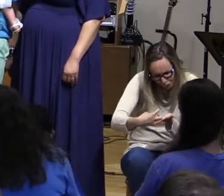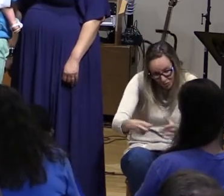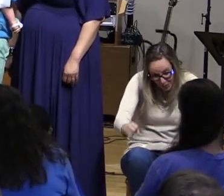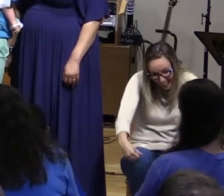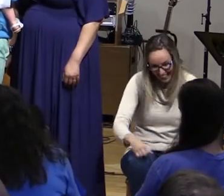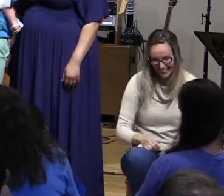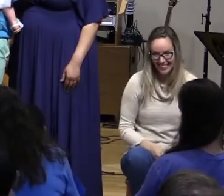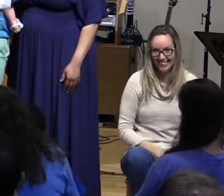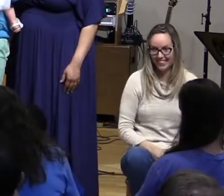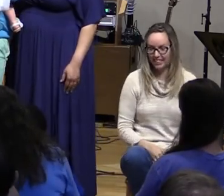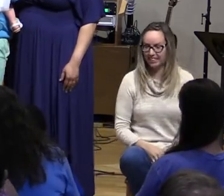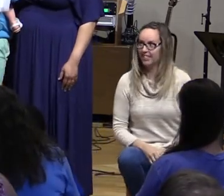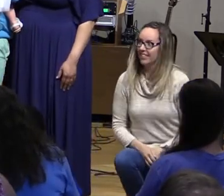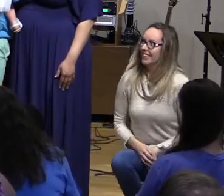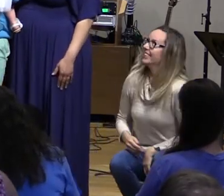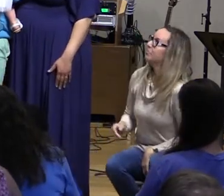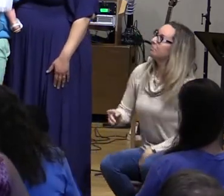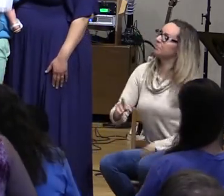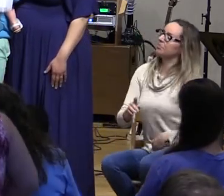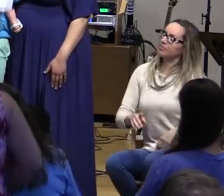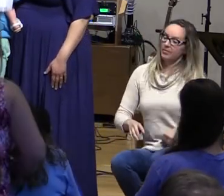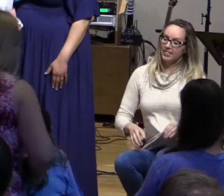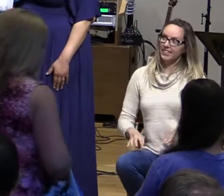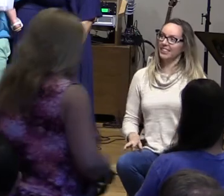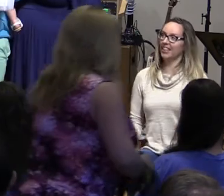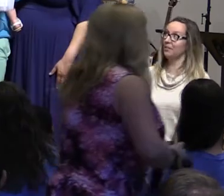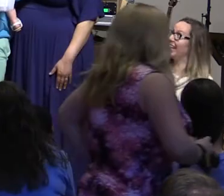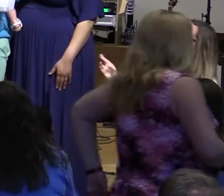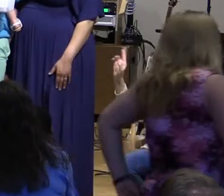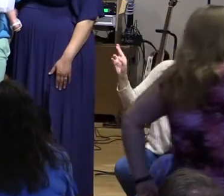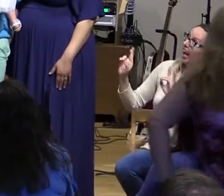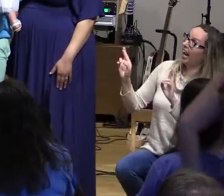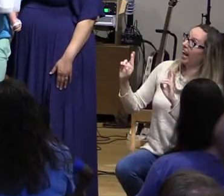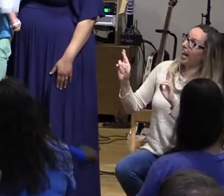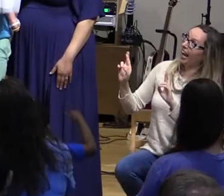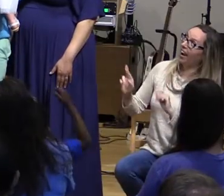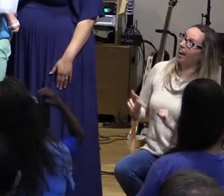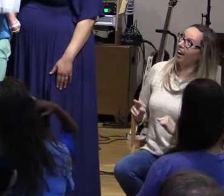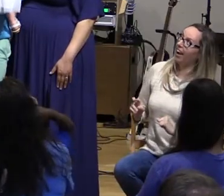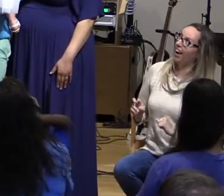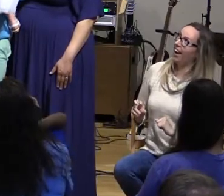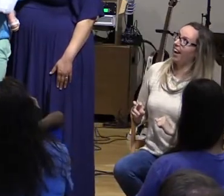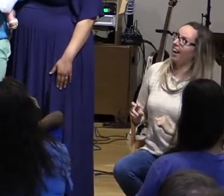right, sweetie, are you going to come to me? Maybe?